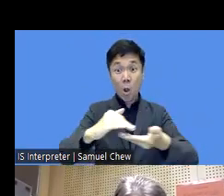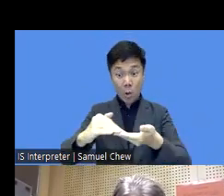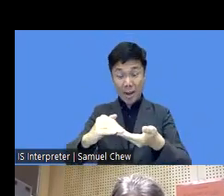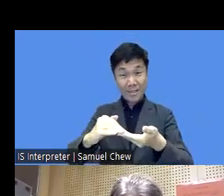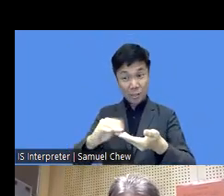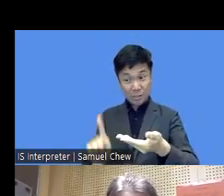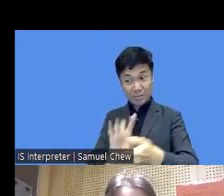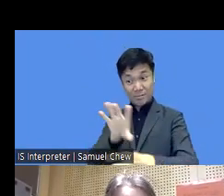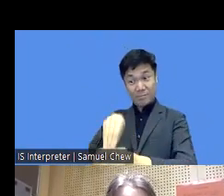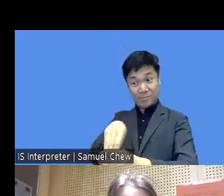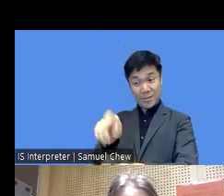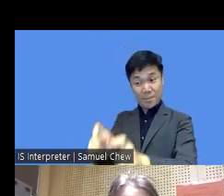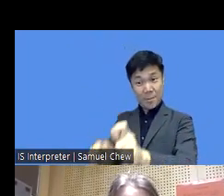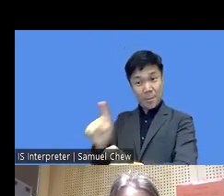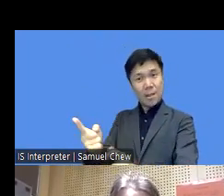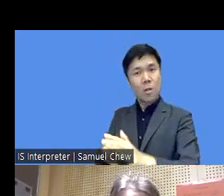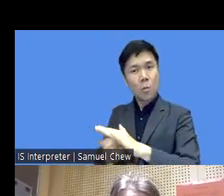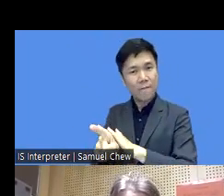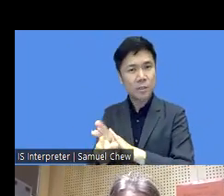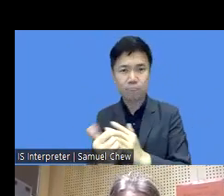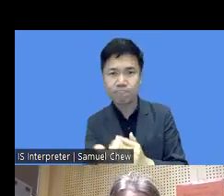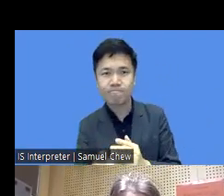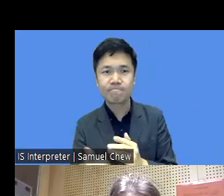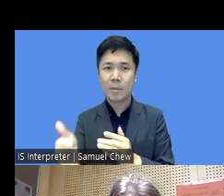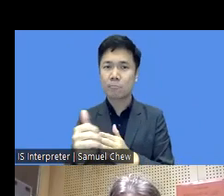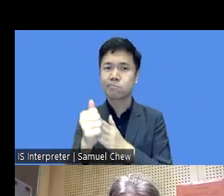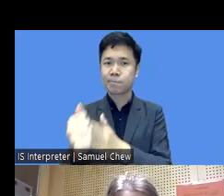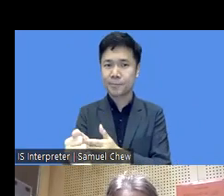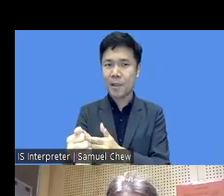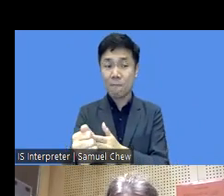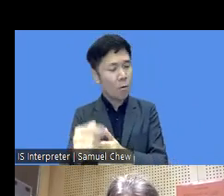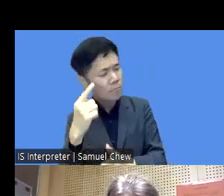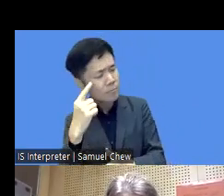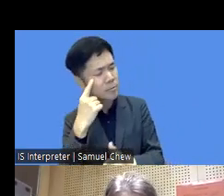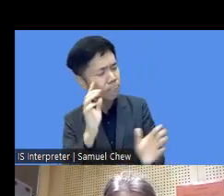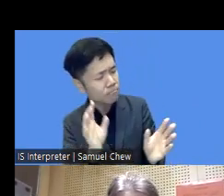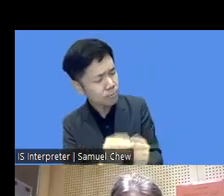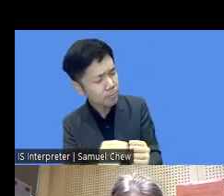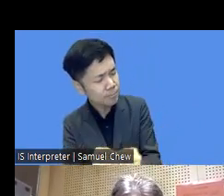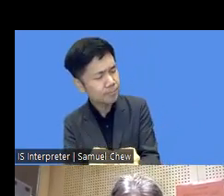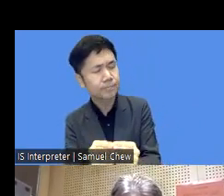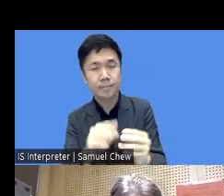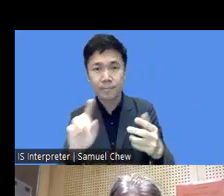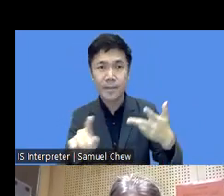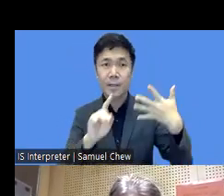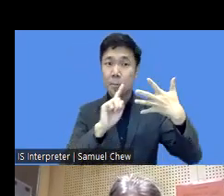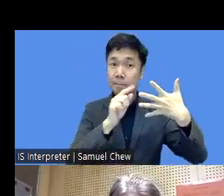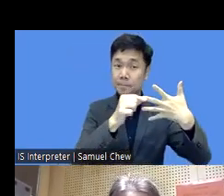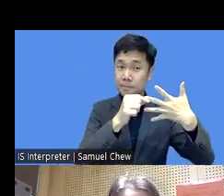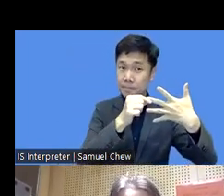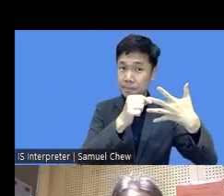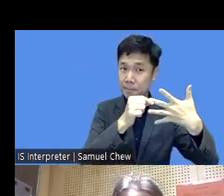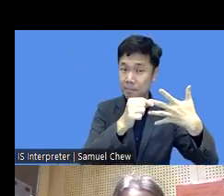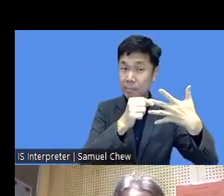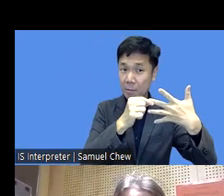Global Refugee Forum. We had over 70 refugees who attended the Global Refugee Forum itself,